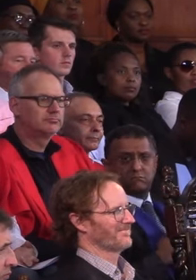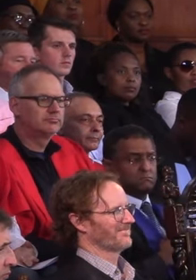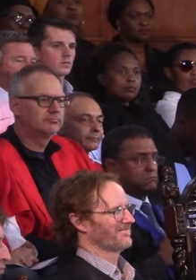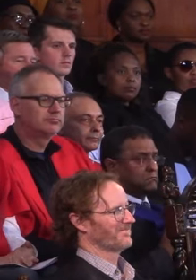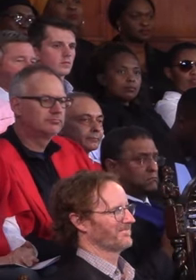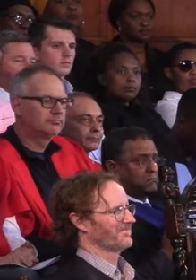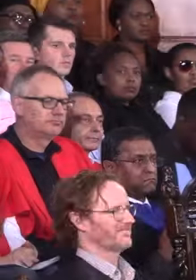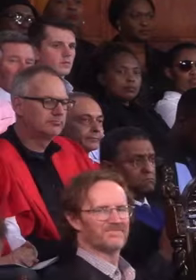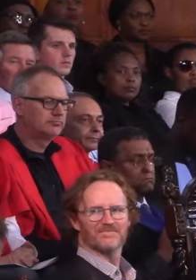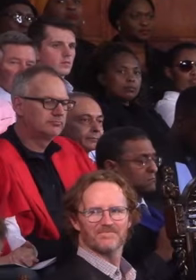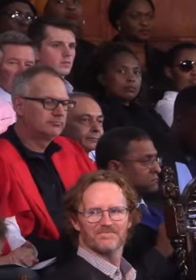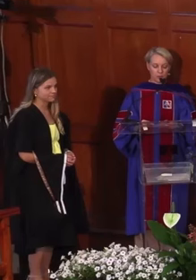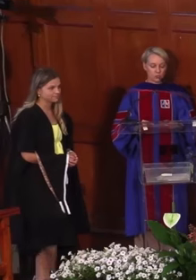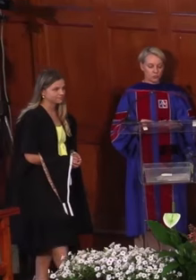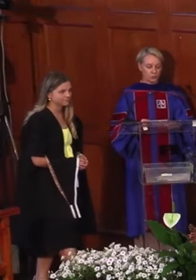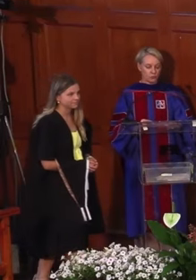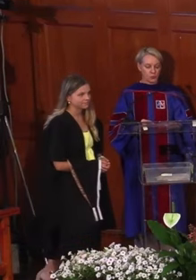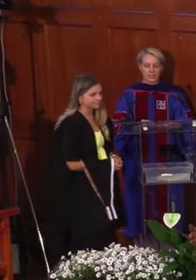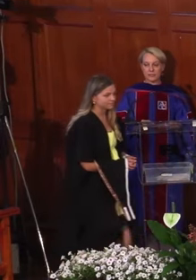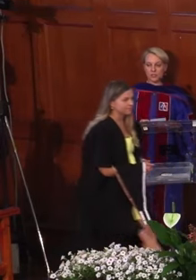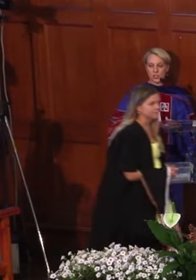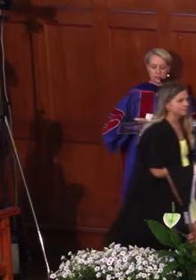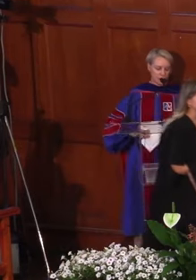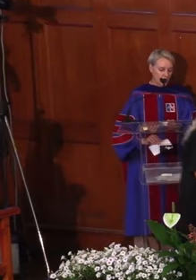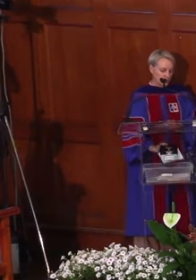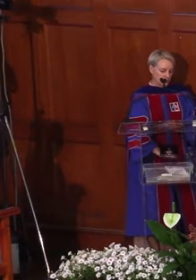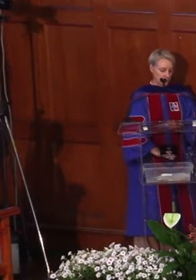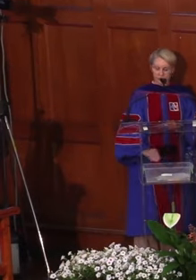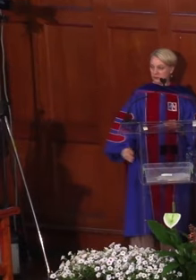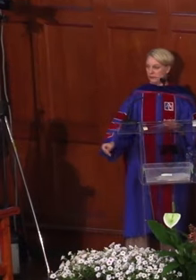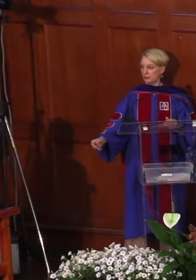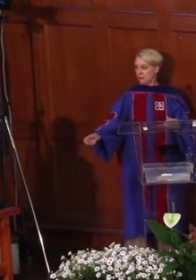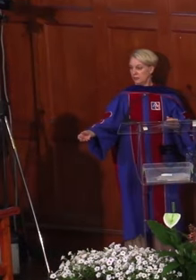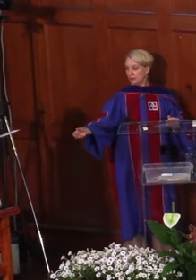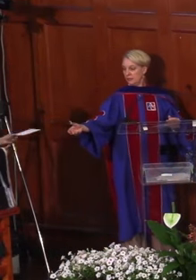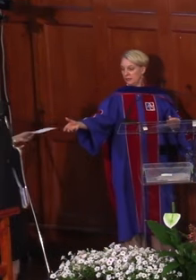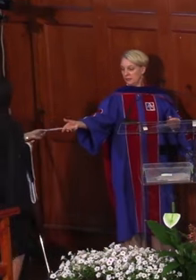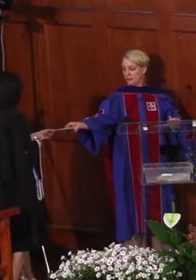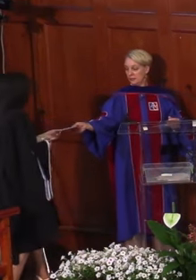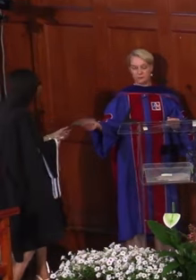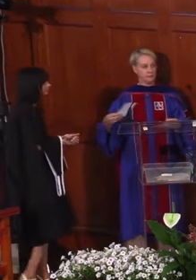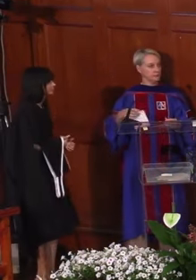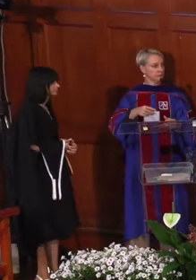For the degree of Master of Laws in Commercial Law, Tracy Jenna Powell.